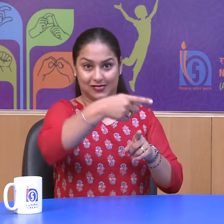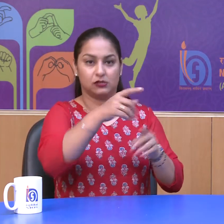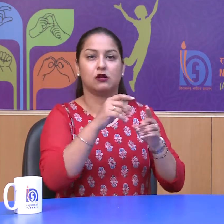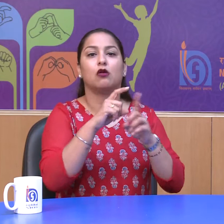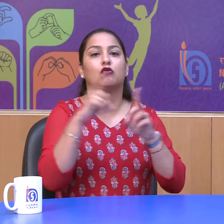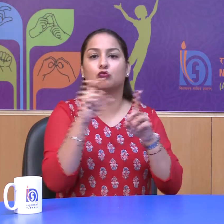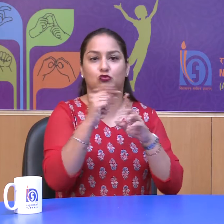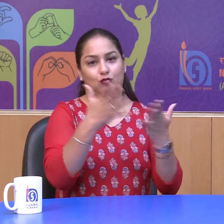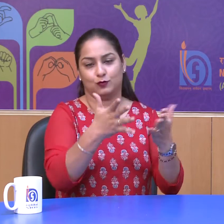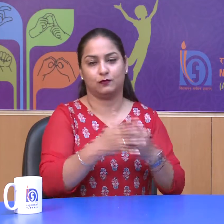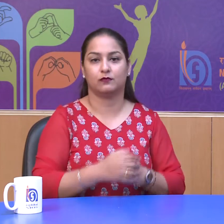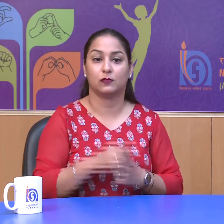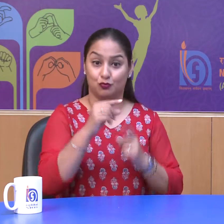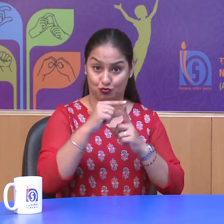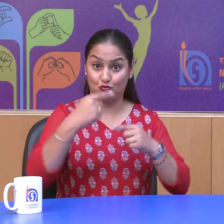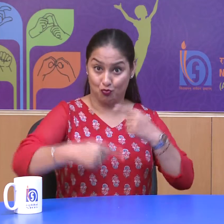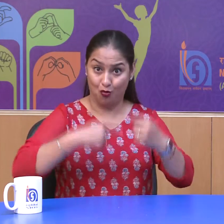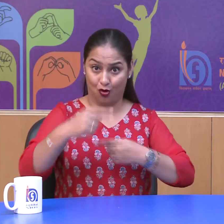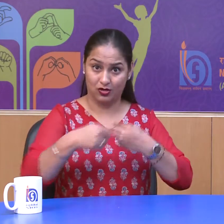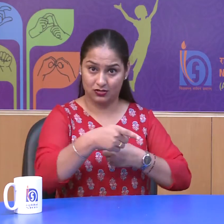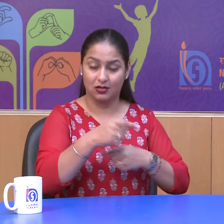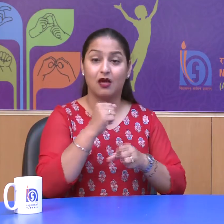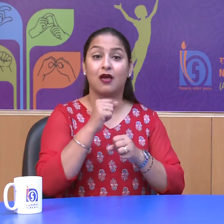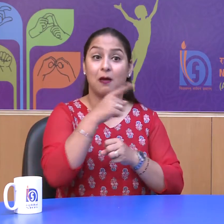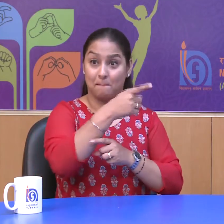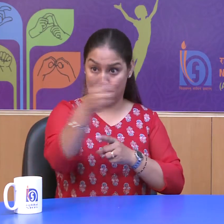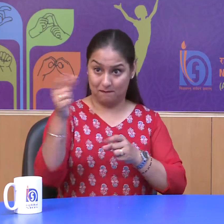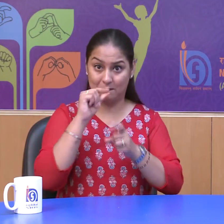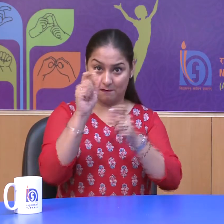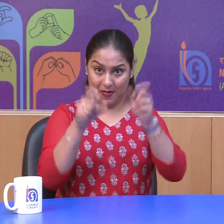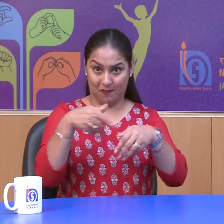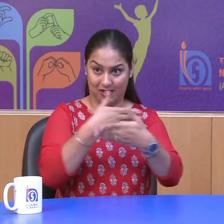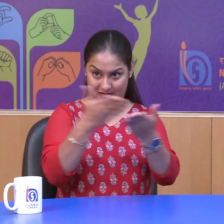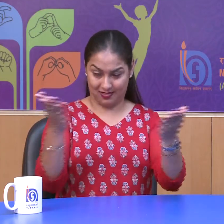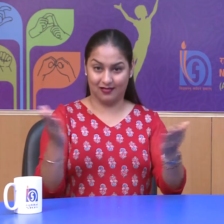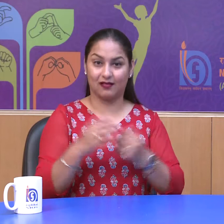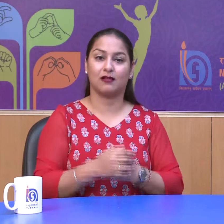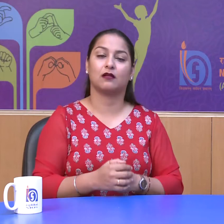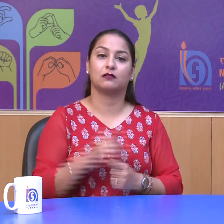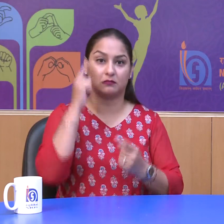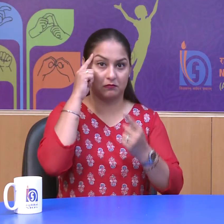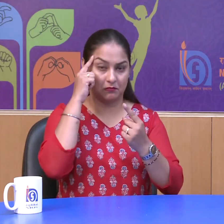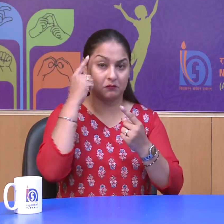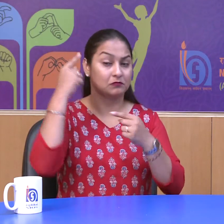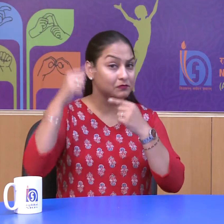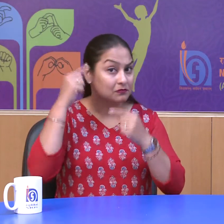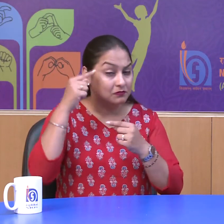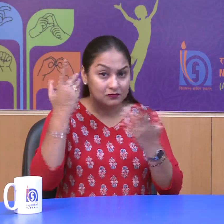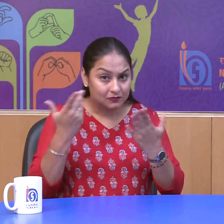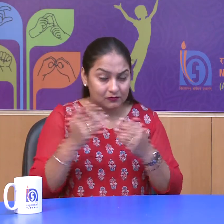The process of development of public opinion generates thinking, promotes